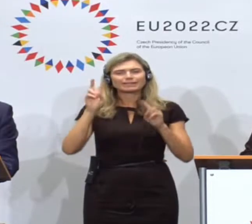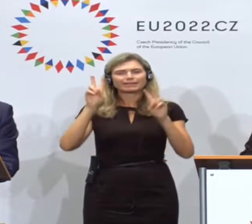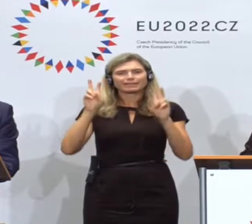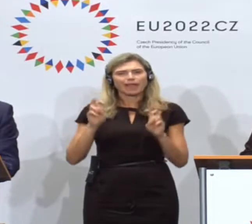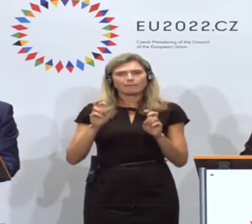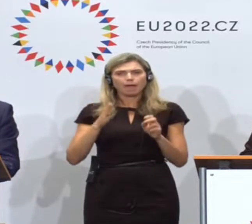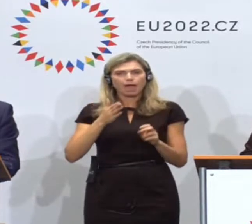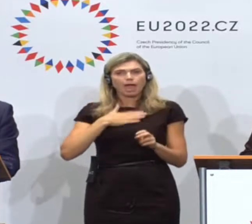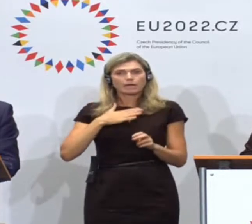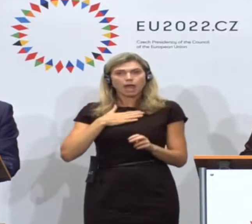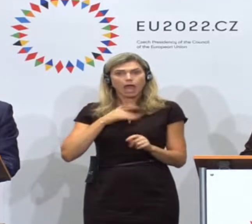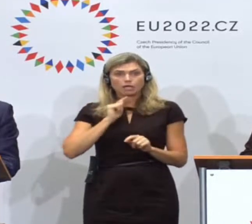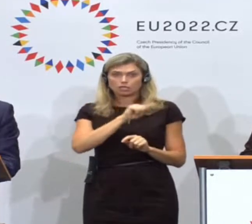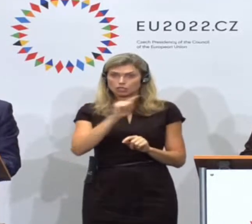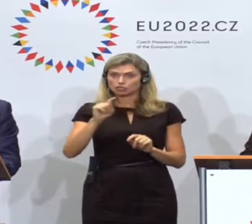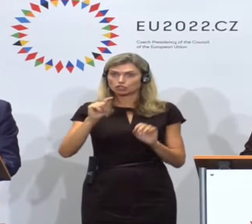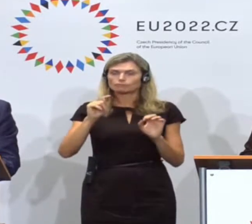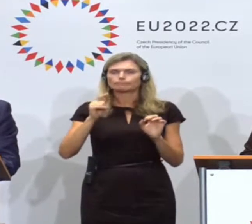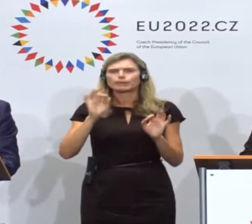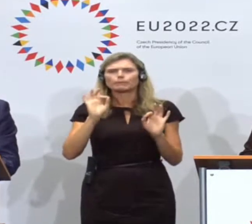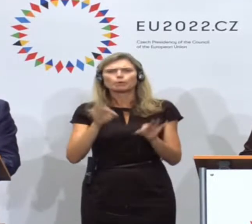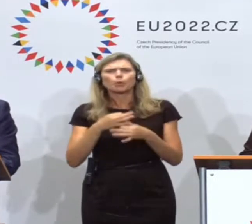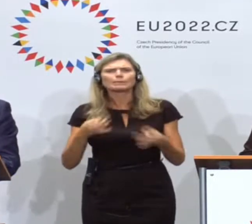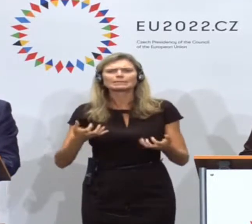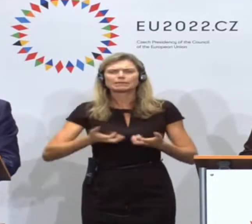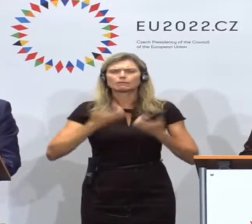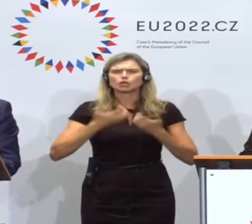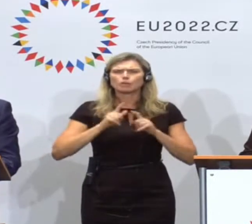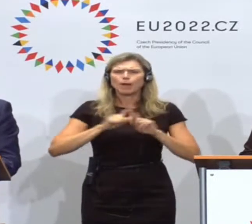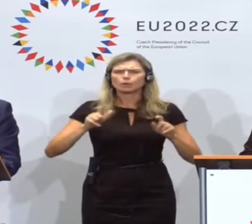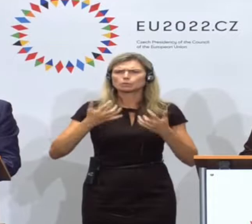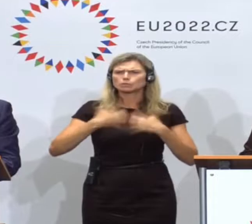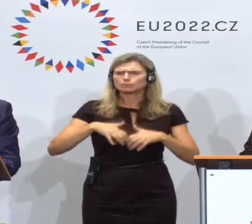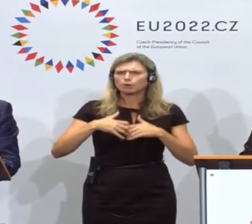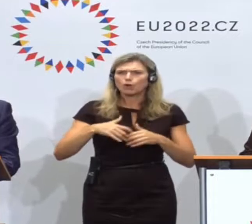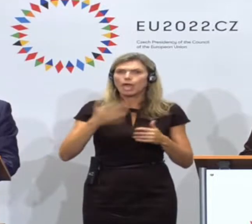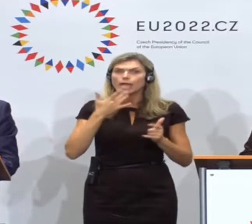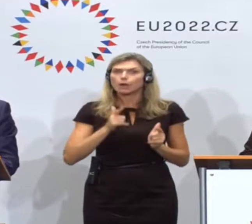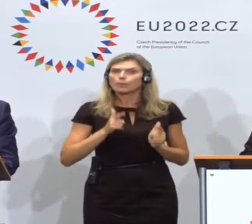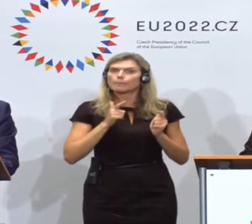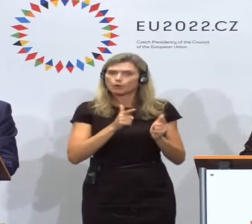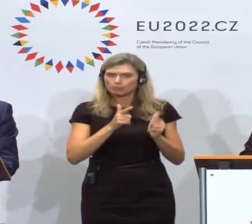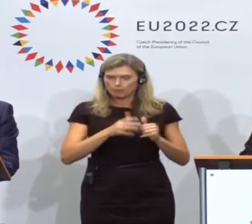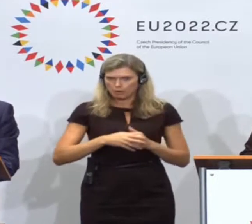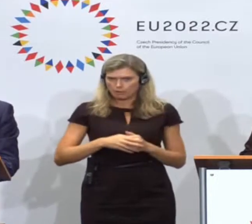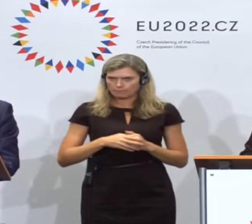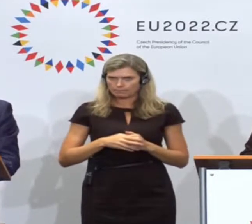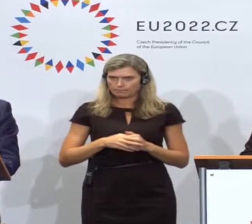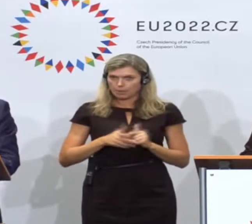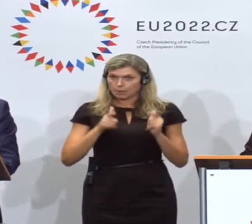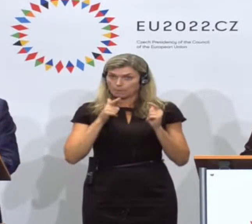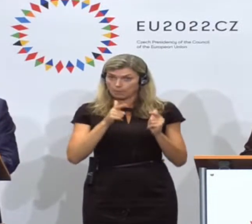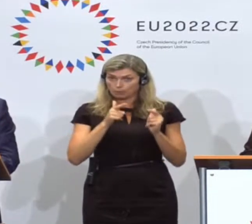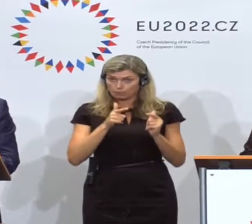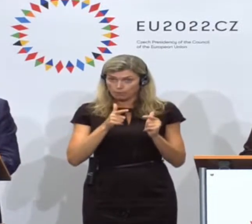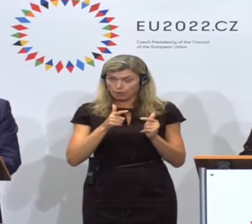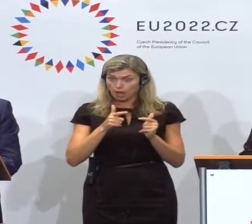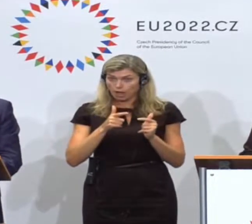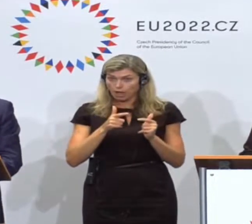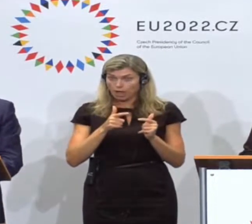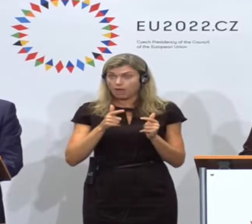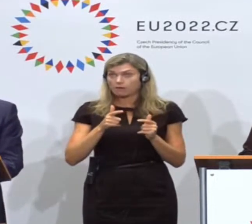capacities. You cannot talk about defense without talking about defense industry, and how to